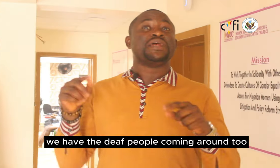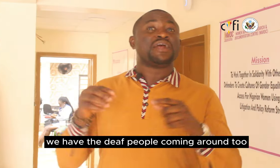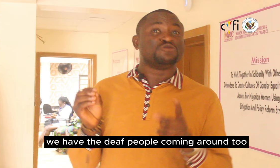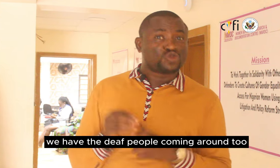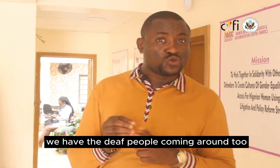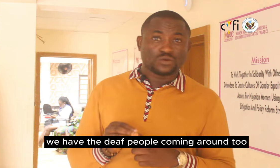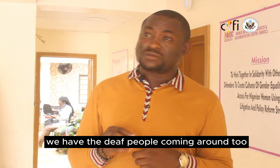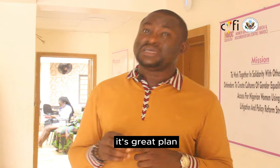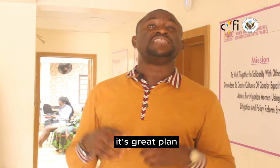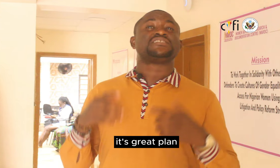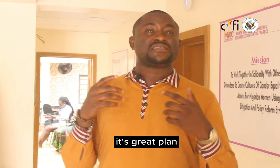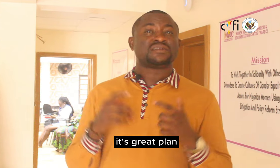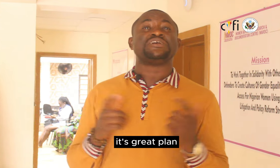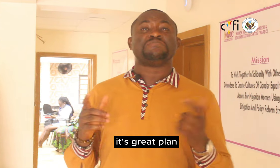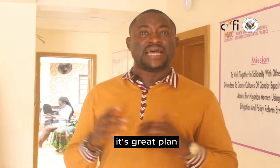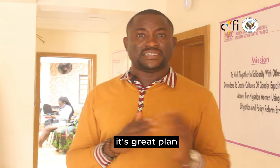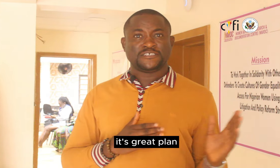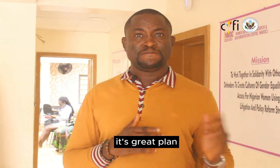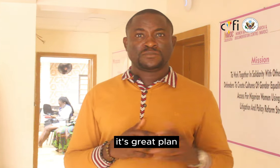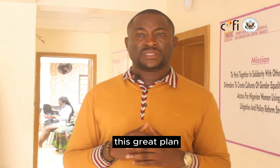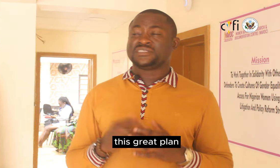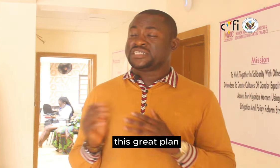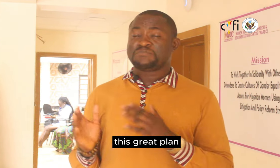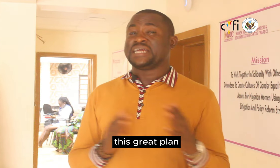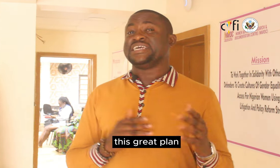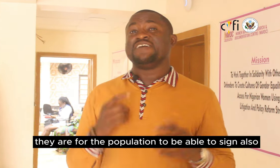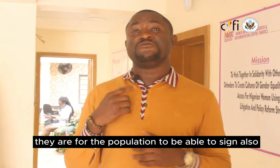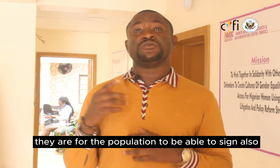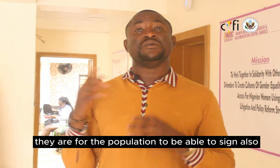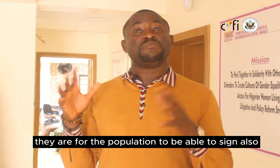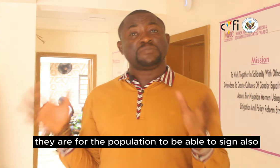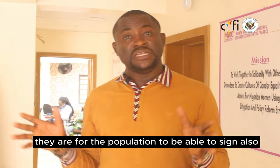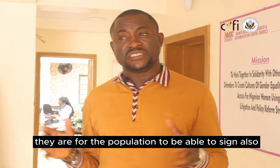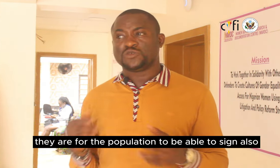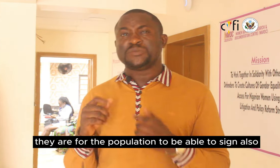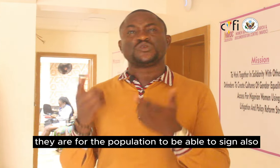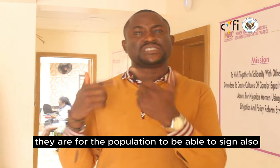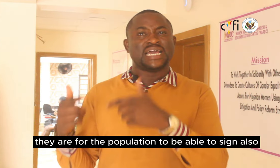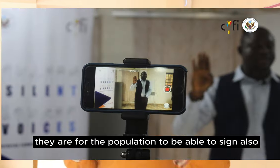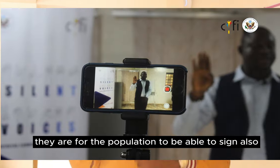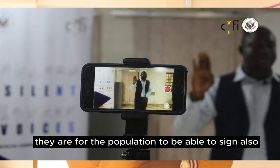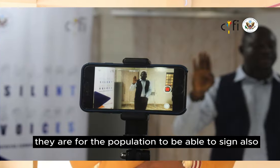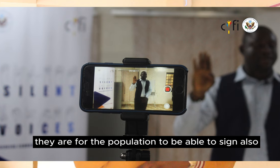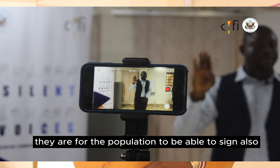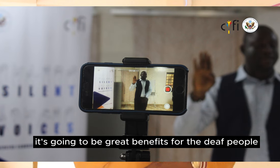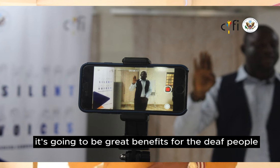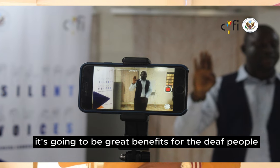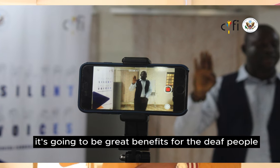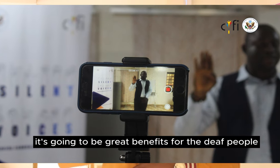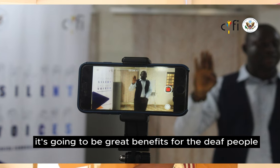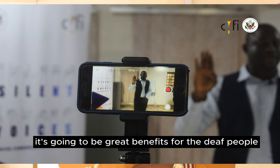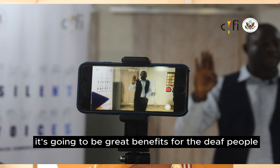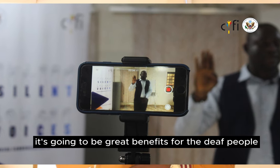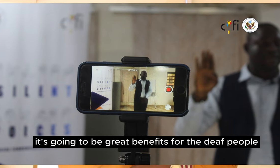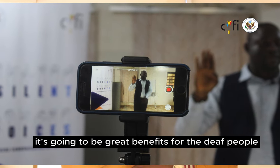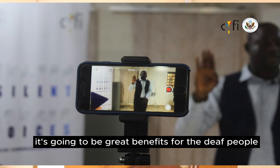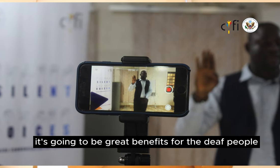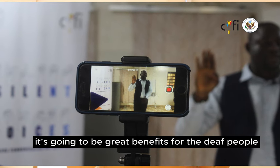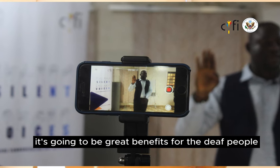around too. It's a great plan. There's a great plan they have for the populace to be able to sign. Also, it's going to be a great benefit for the